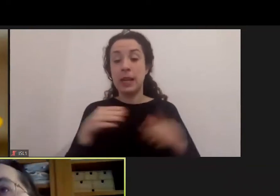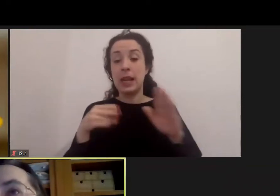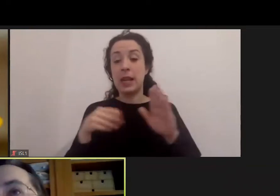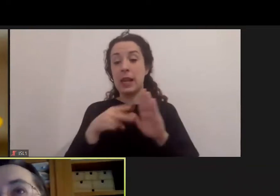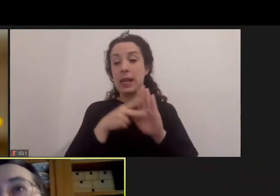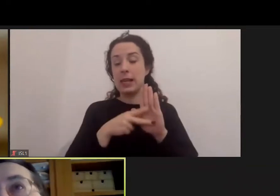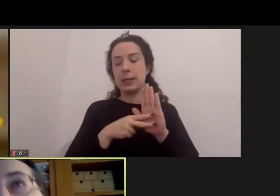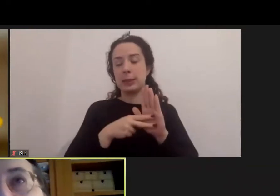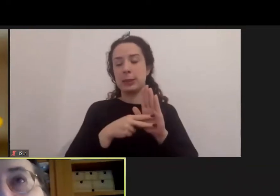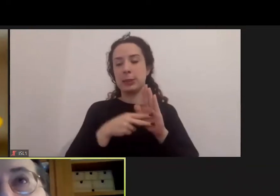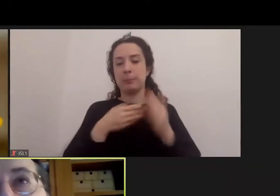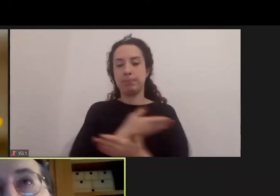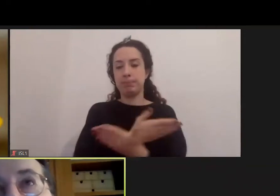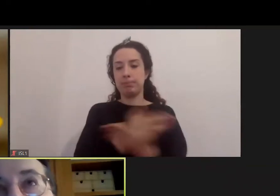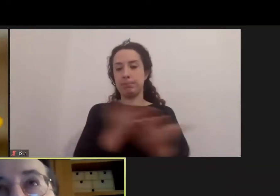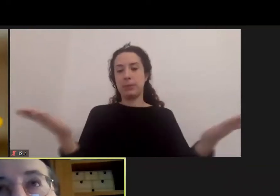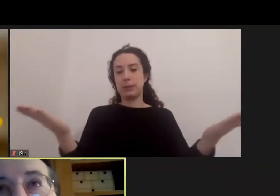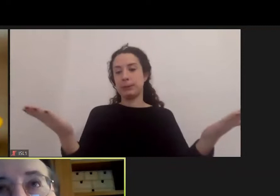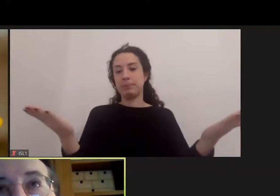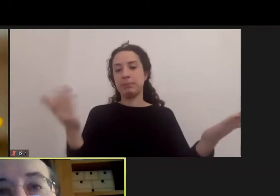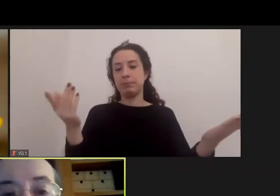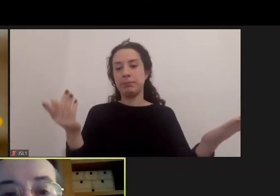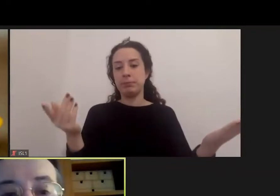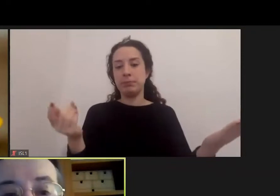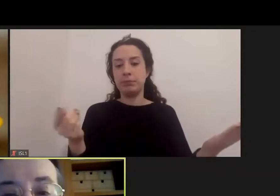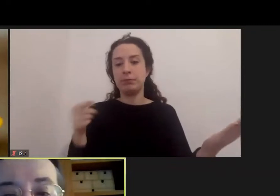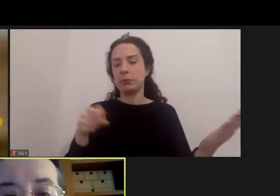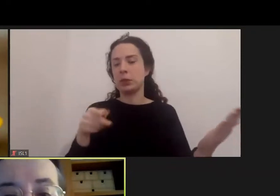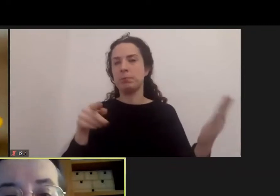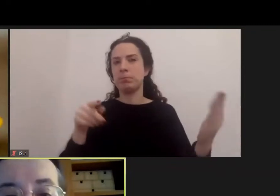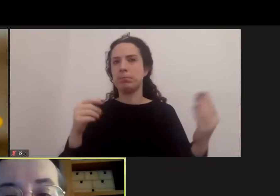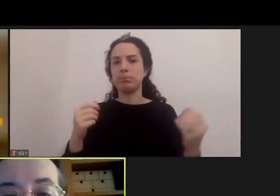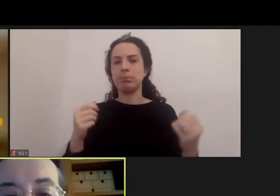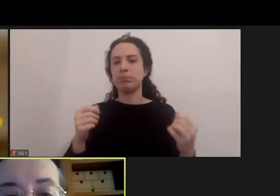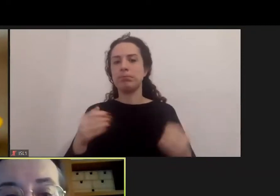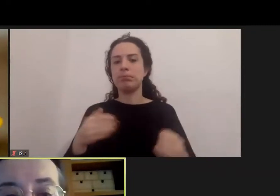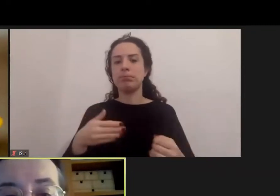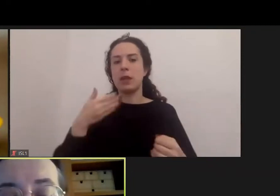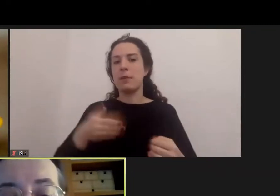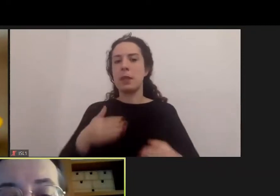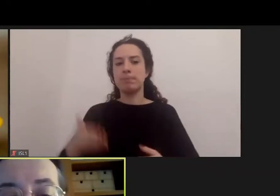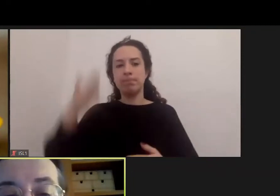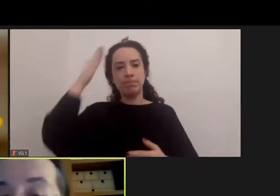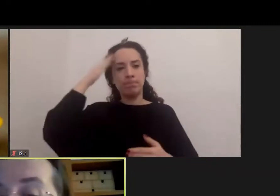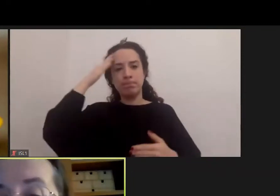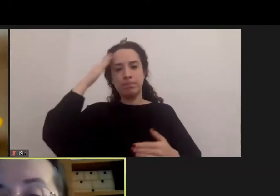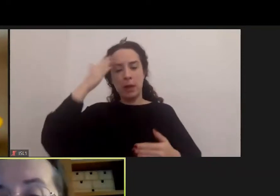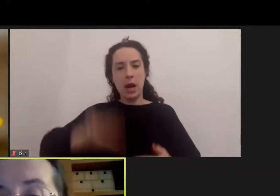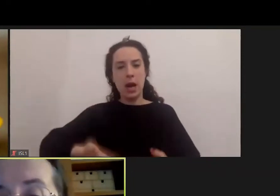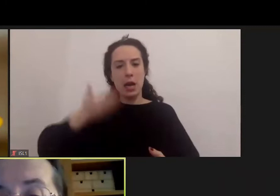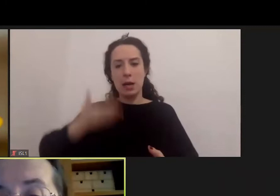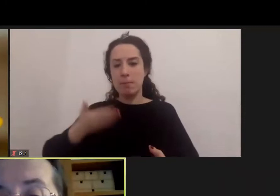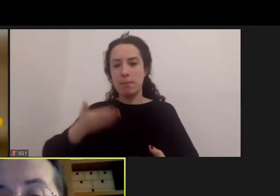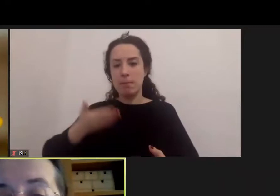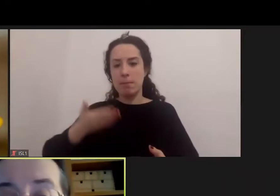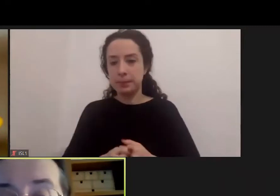been a major achievement, because it requires whatever is being going to be